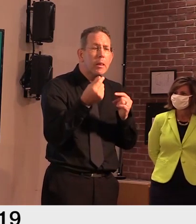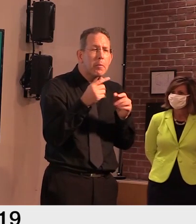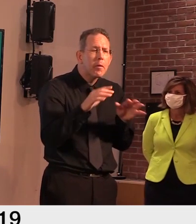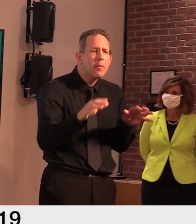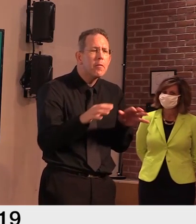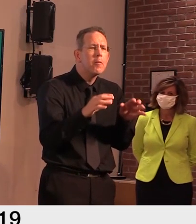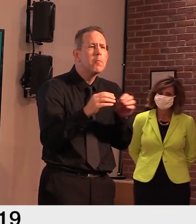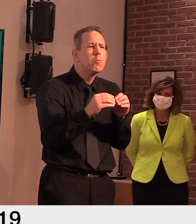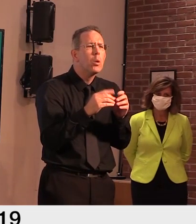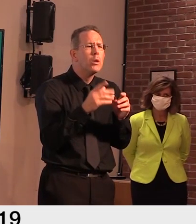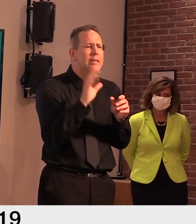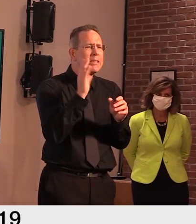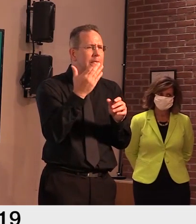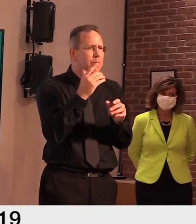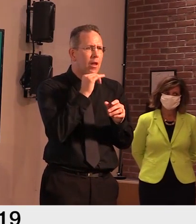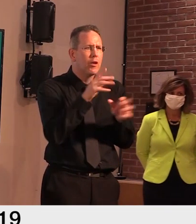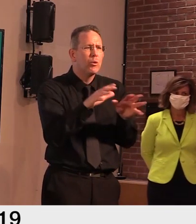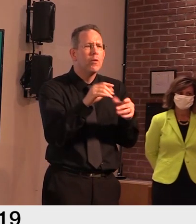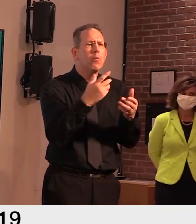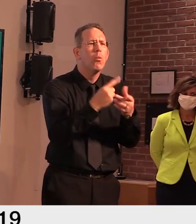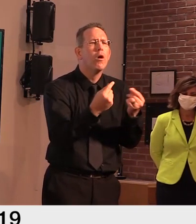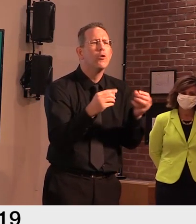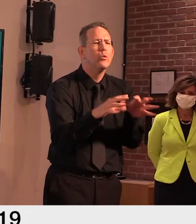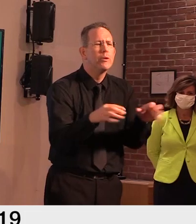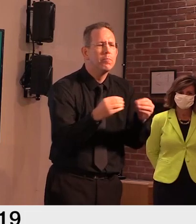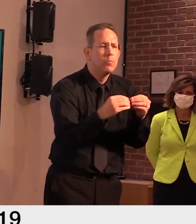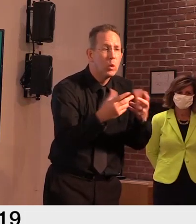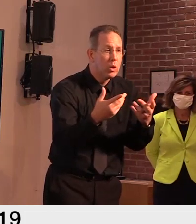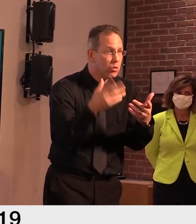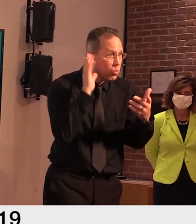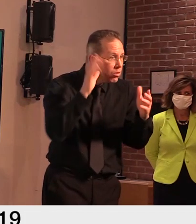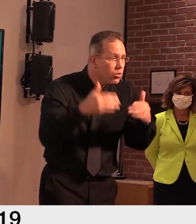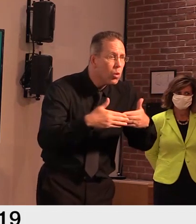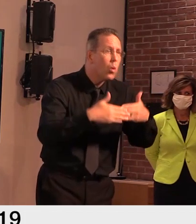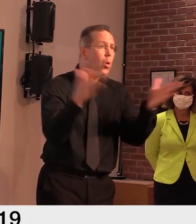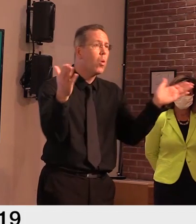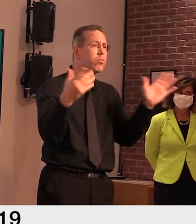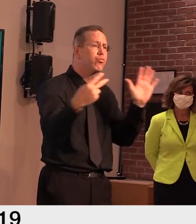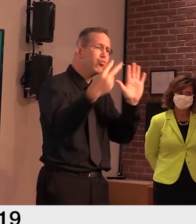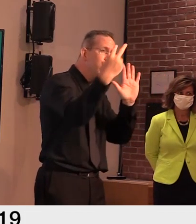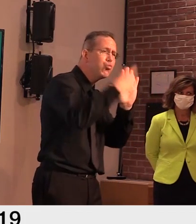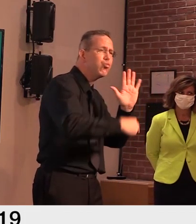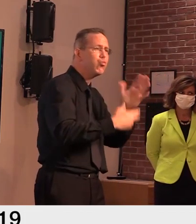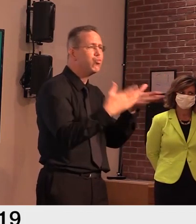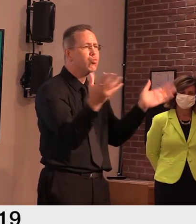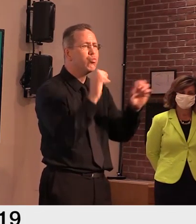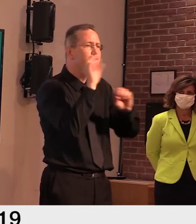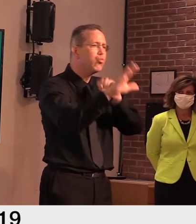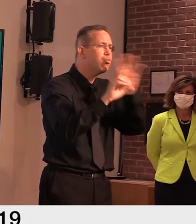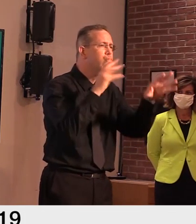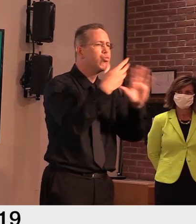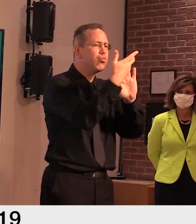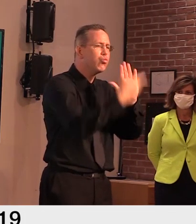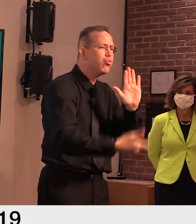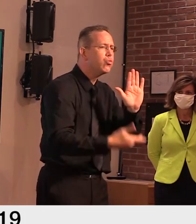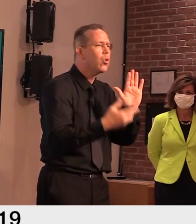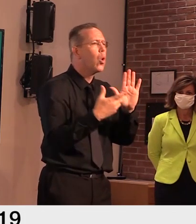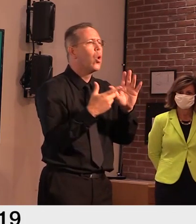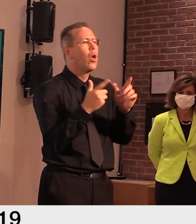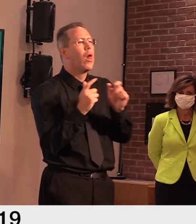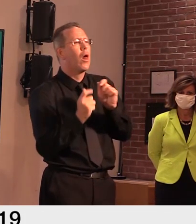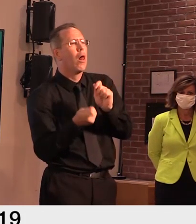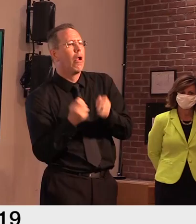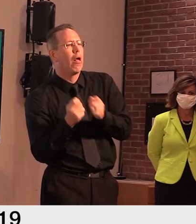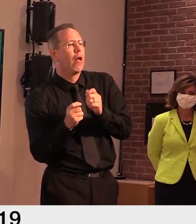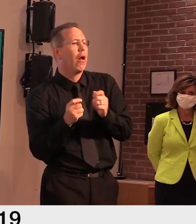that. You're in total darkness, so you agree that there ought to be a little bit more light, but you're not telling me whether it's a 5-watt bulb